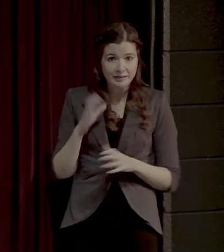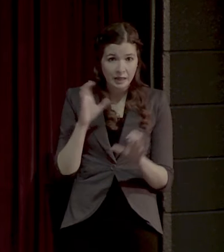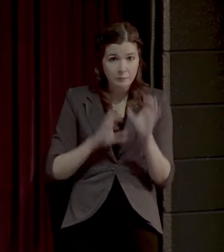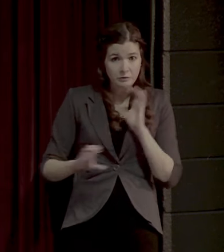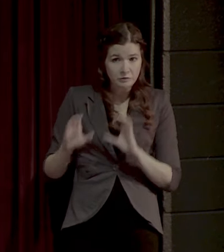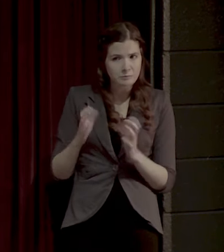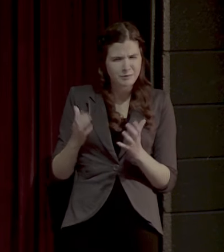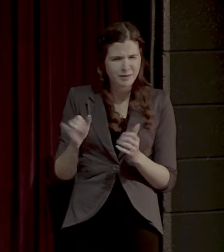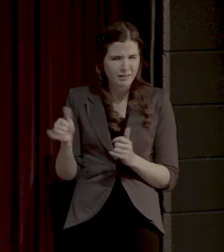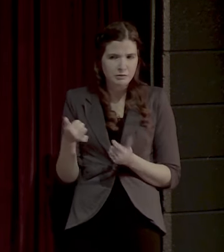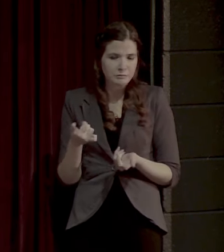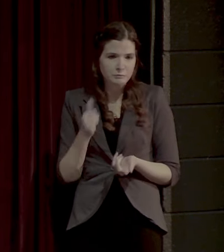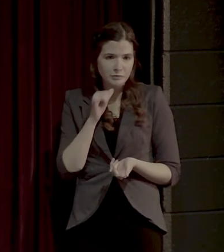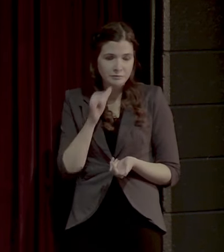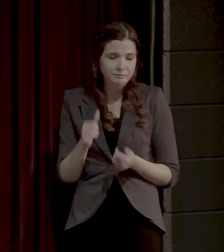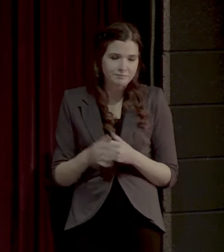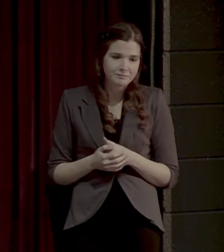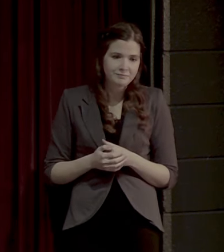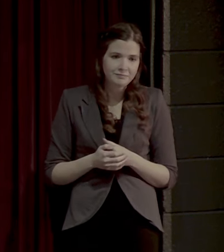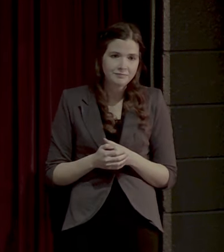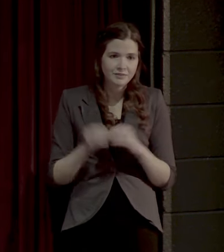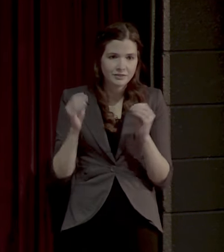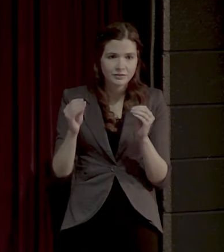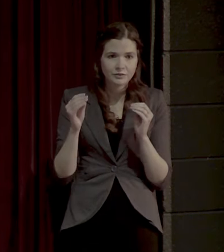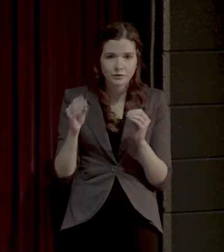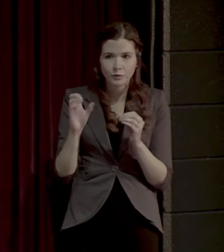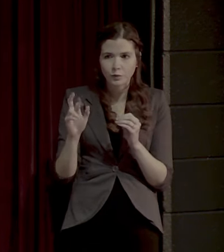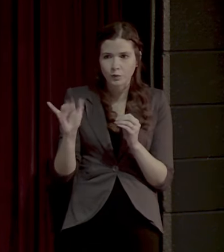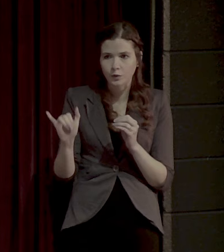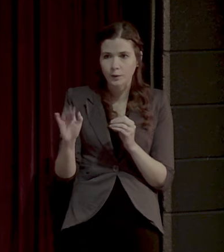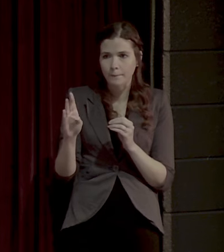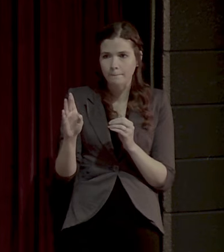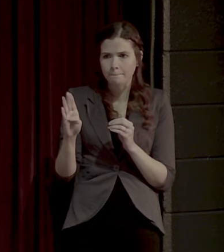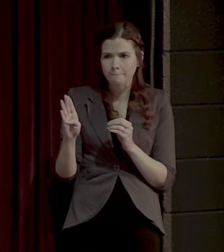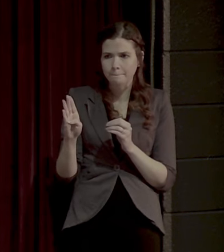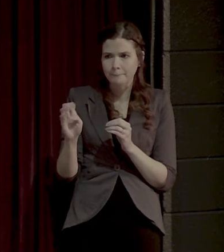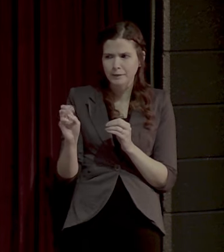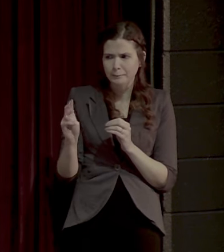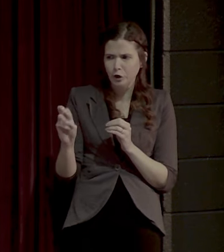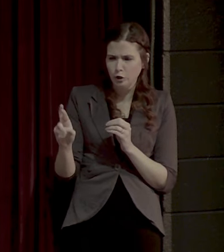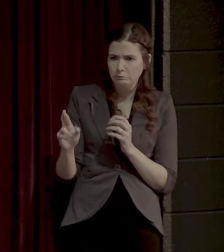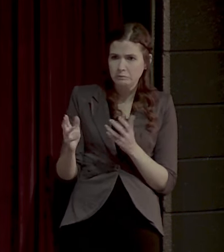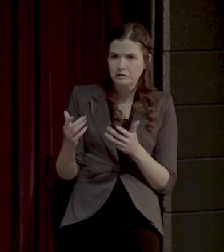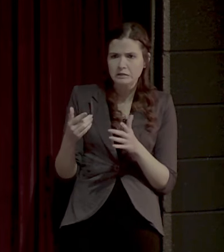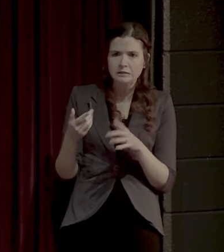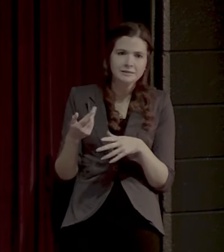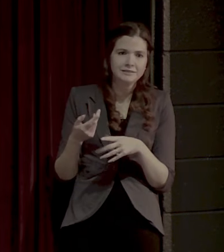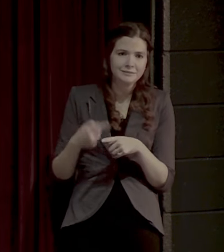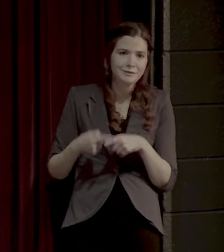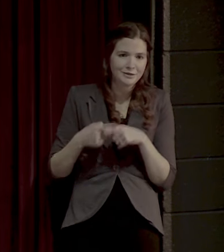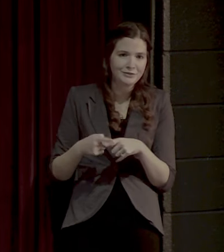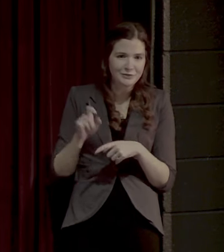case for others. It was taught by Corey Boehmer, or Beamer, depending on whether you're German or not.